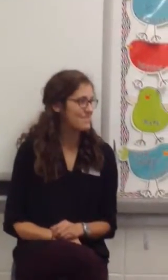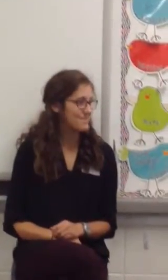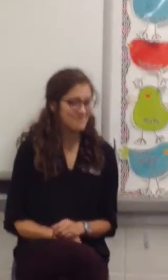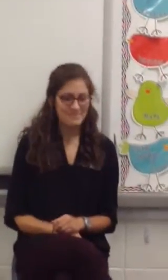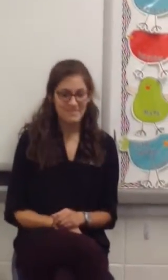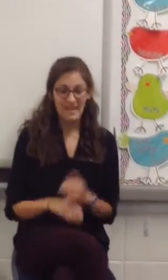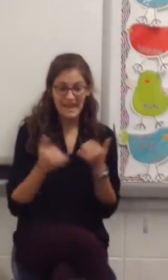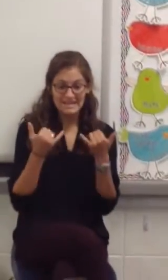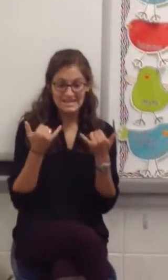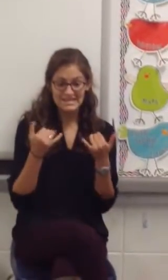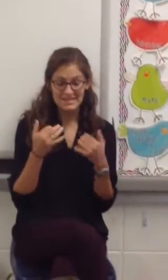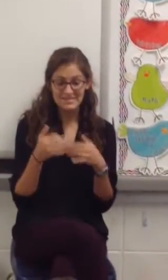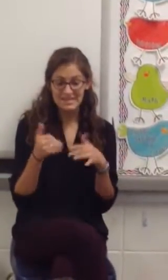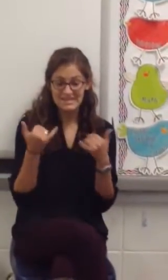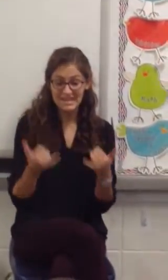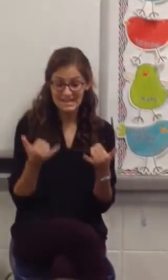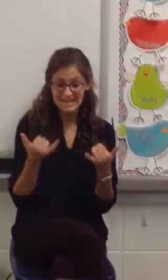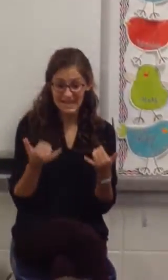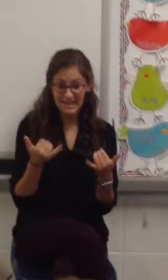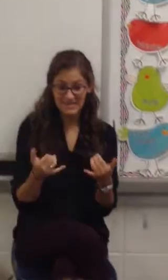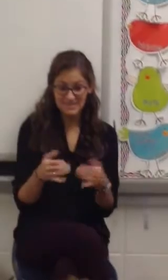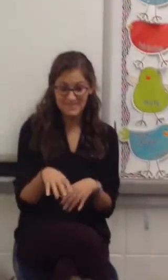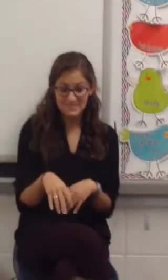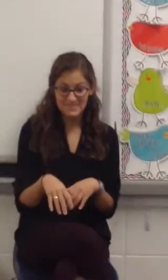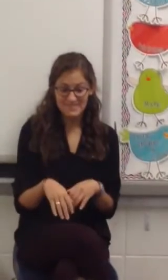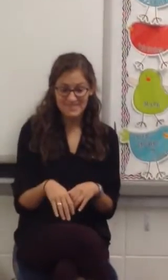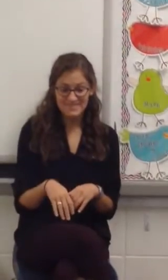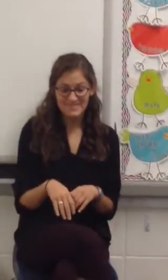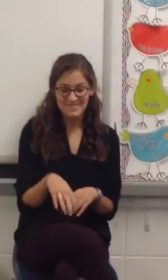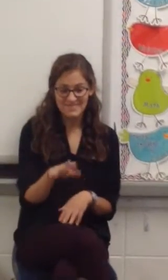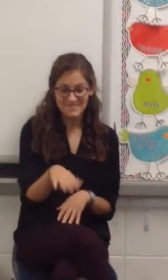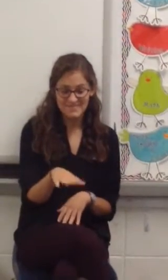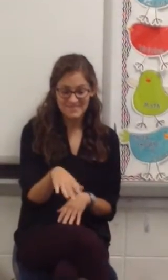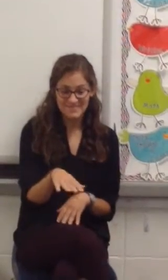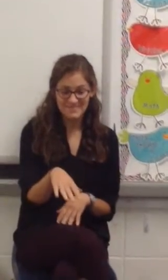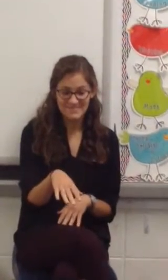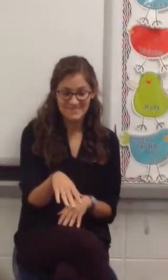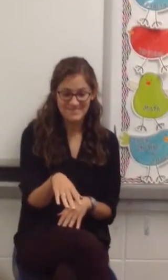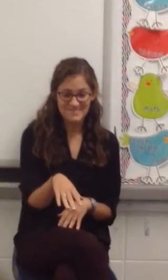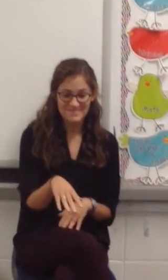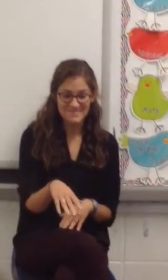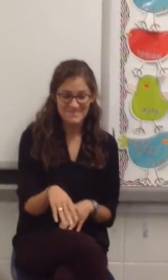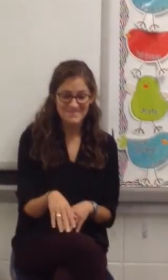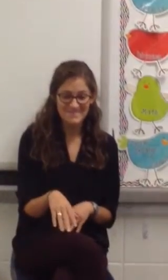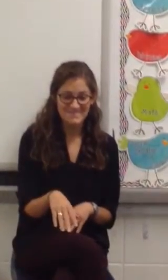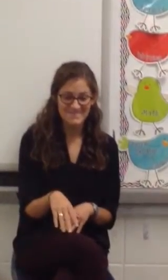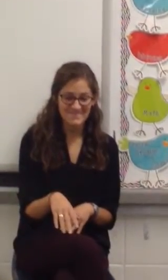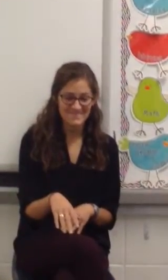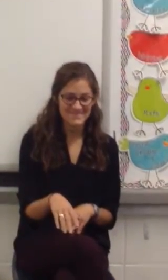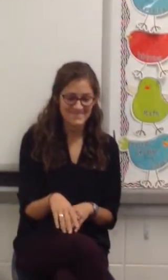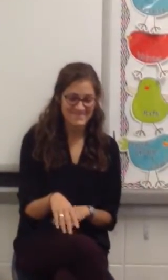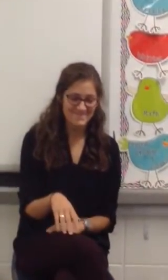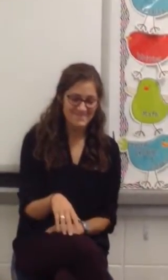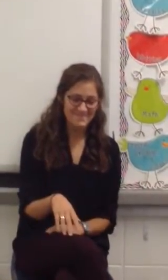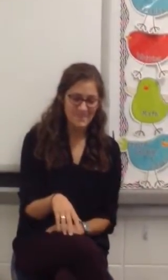town. Okay? That means like a mega sign. Yes. So we have to think about